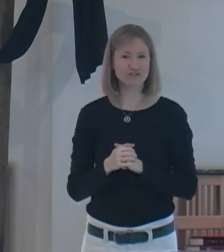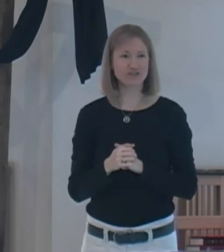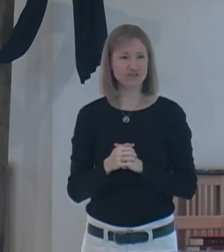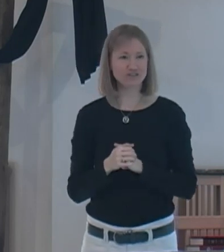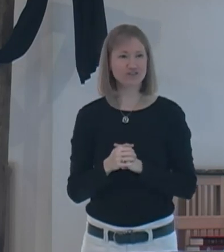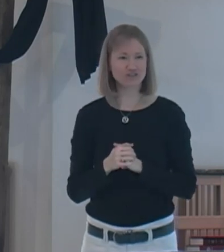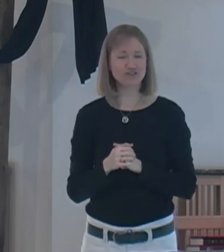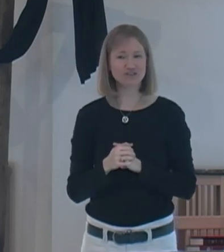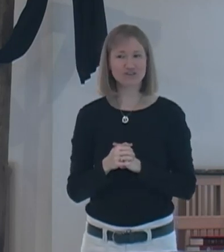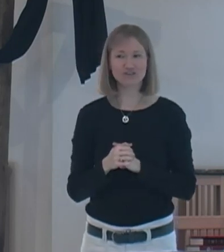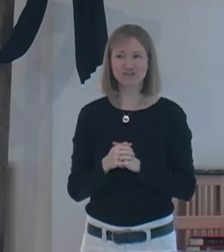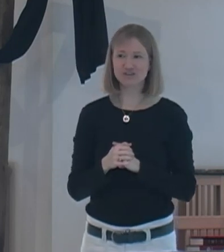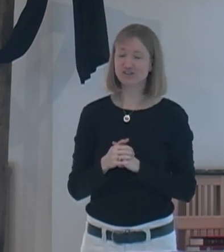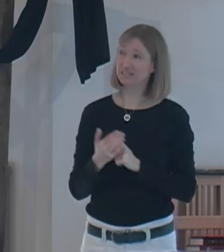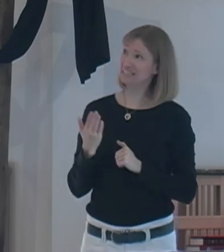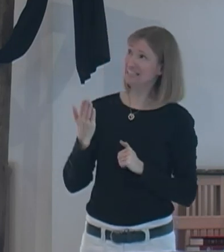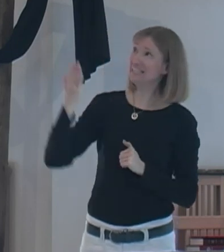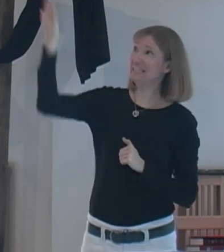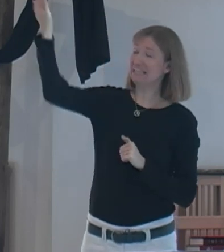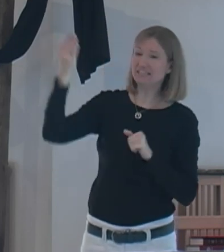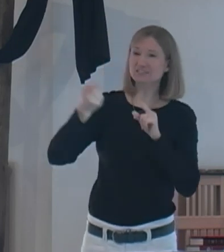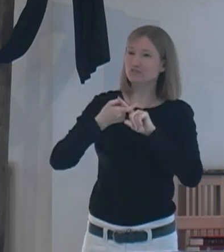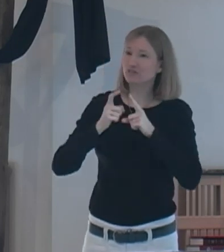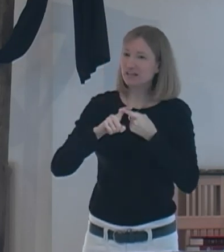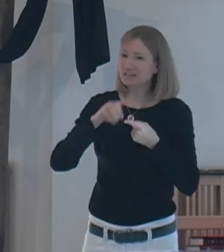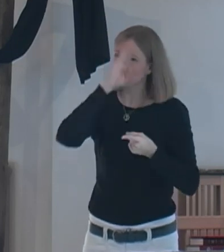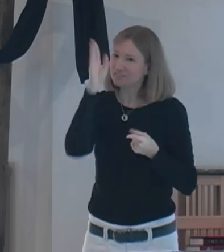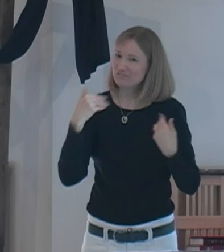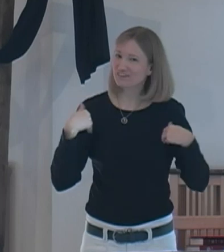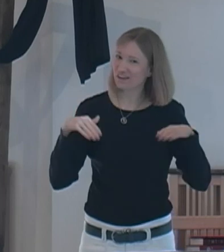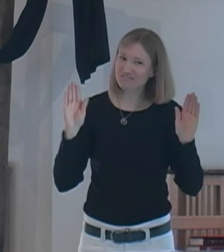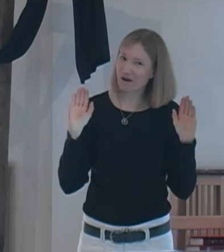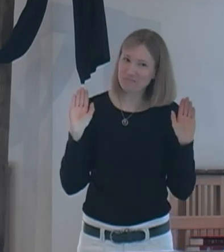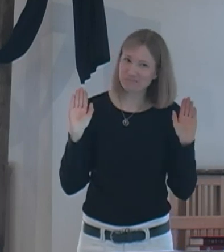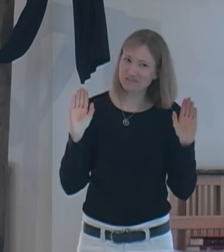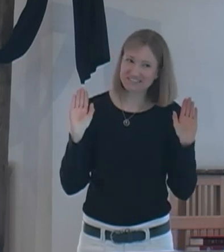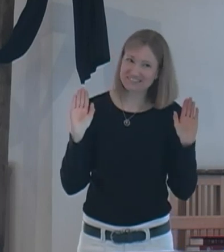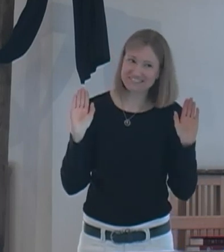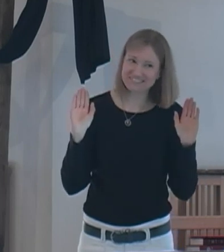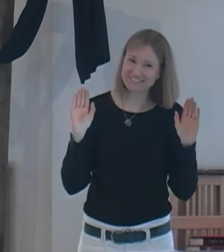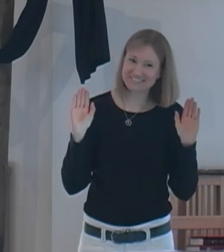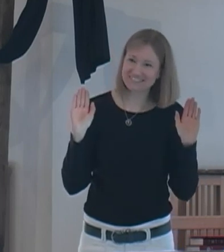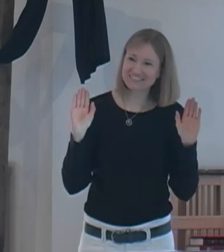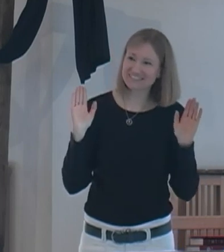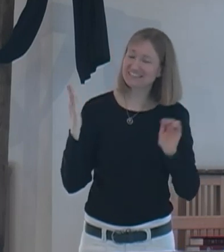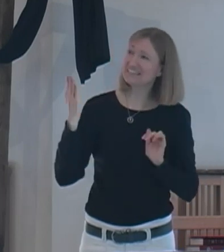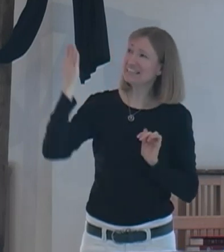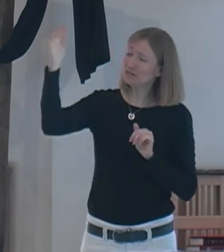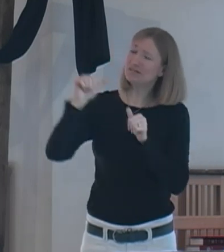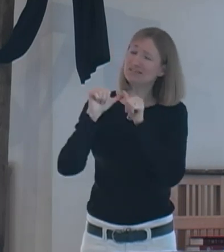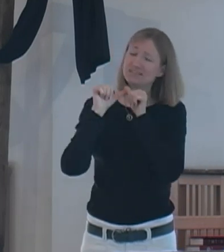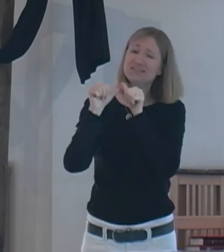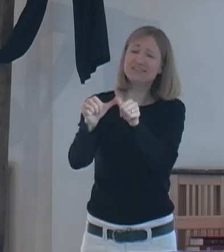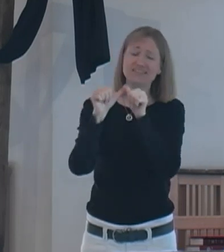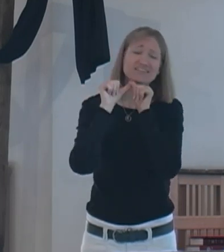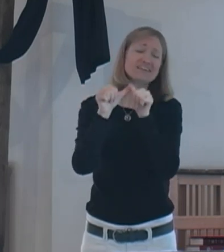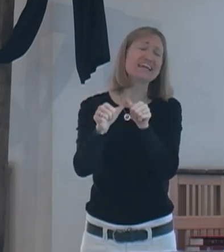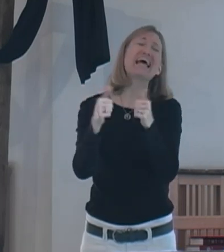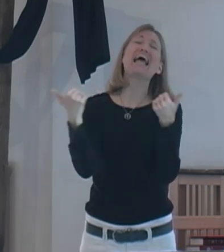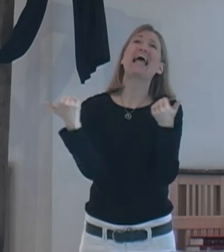And he is a friend who won't give up. He is a friend who will continue to tear down any barrier that gets between